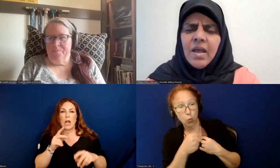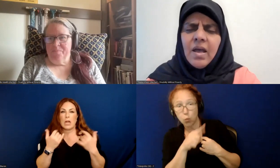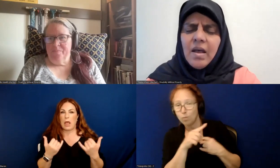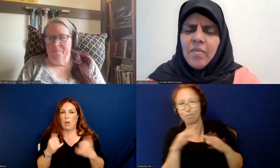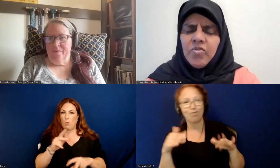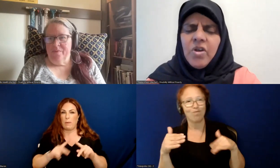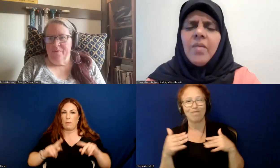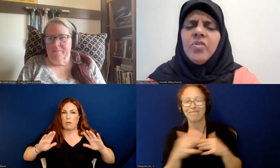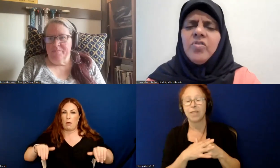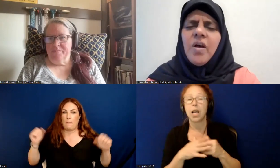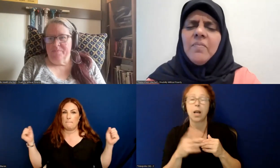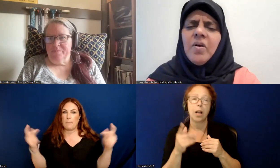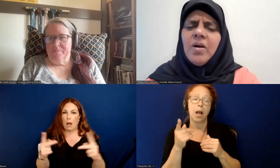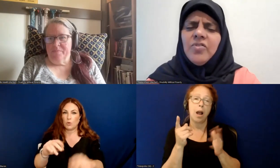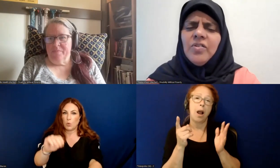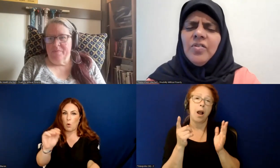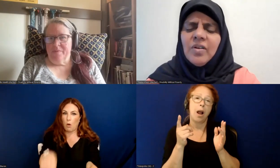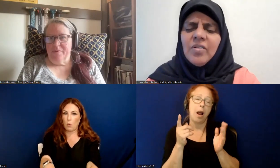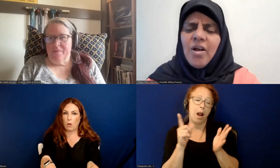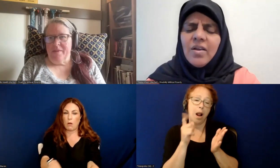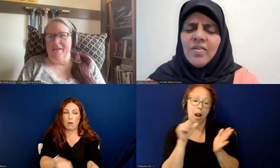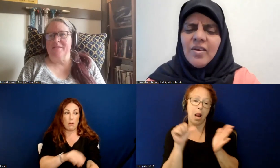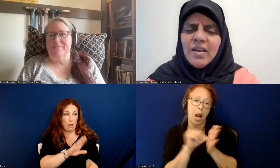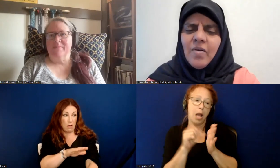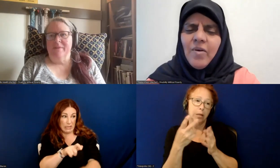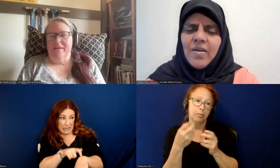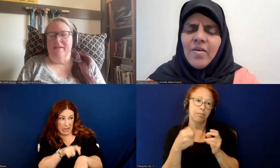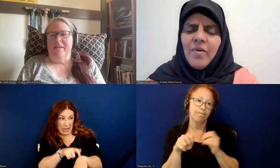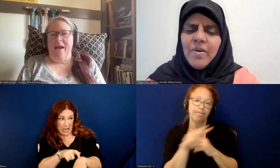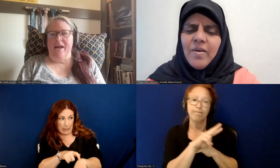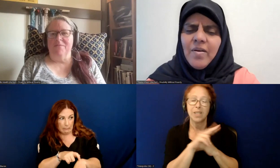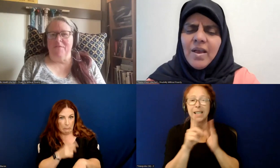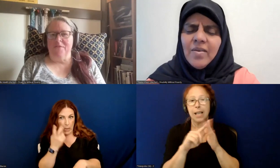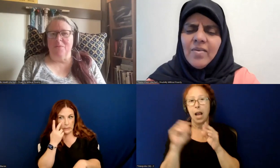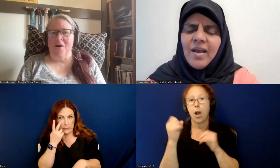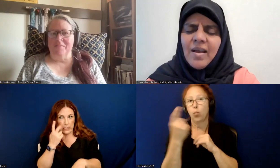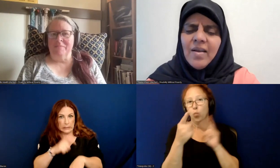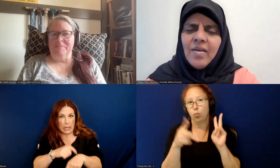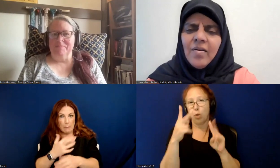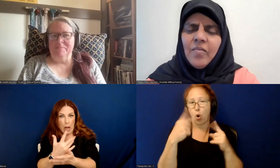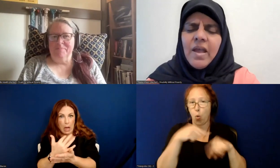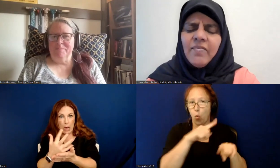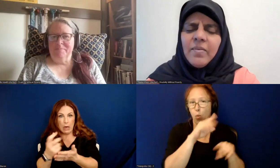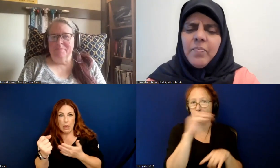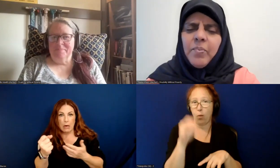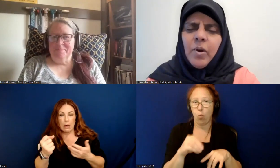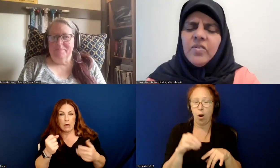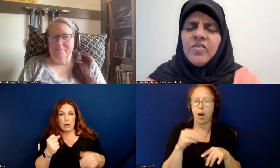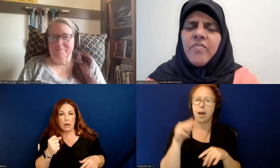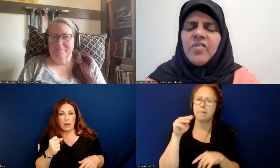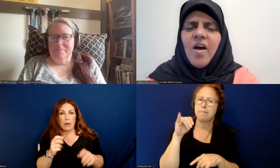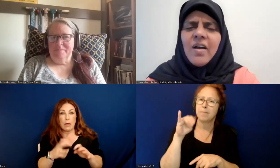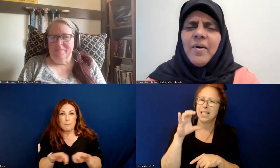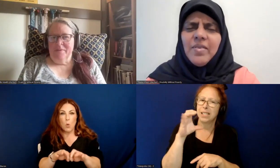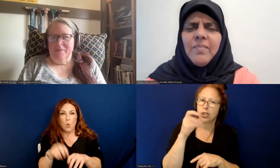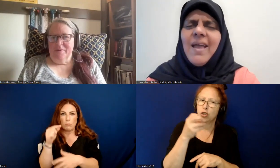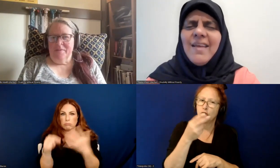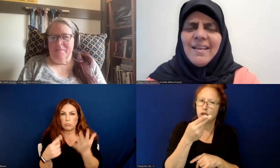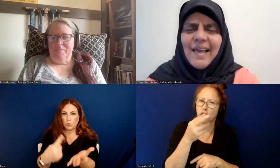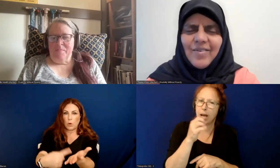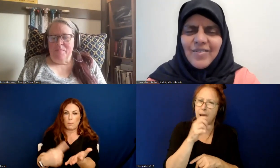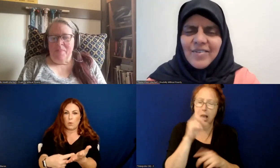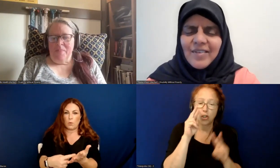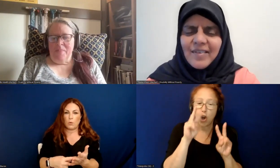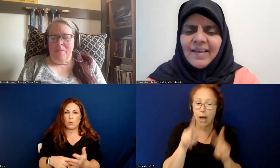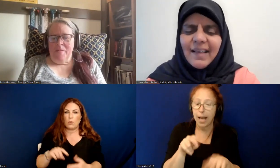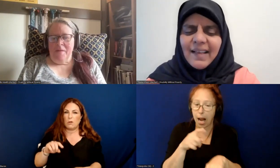something. Michelle, I'm just time conscious. The clock is Yes, ticking away on our webinar, and 9:51. we have some important stuff to talk about than